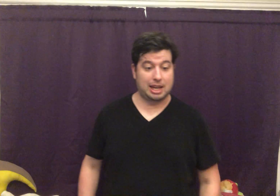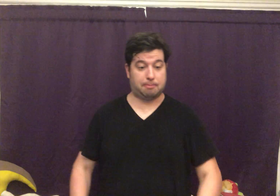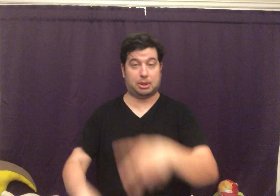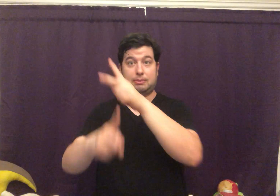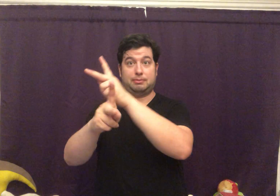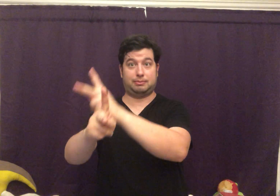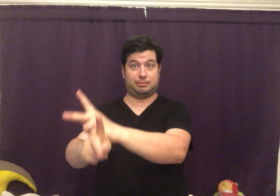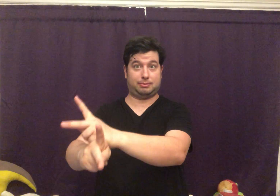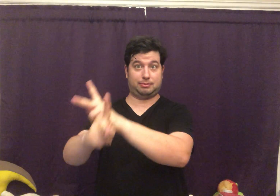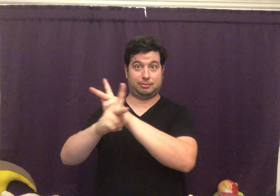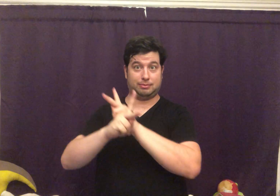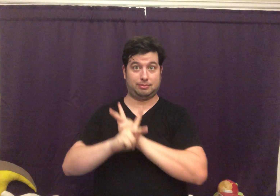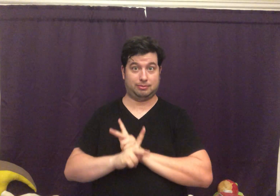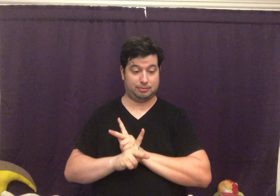Keep.